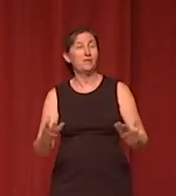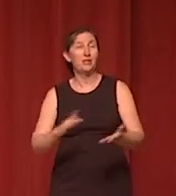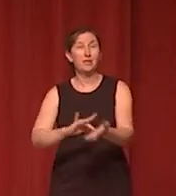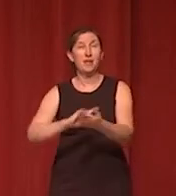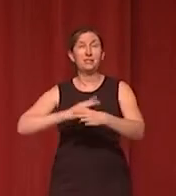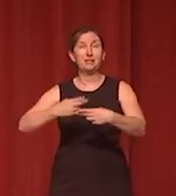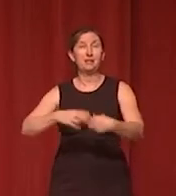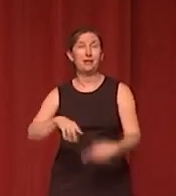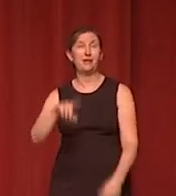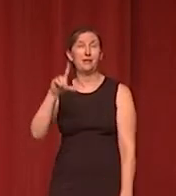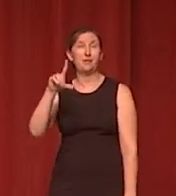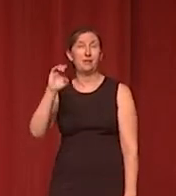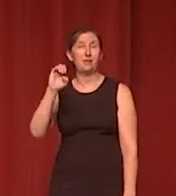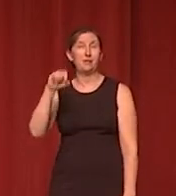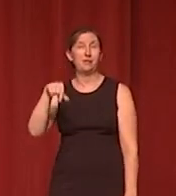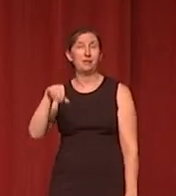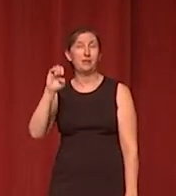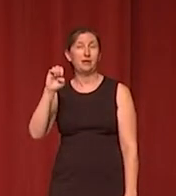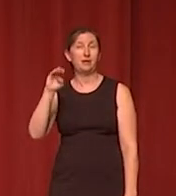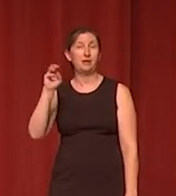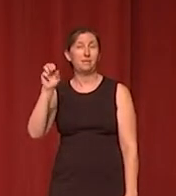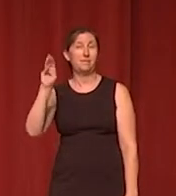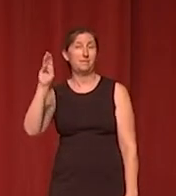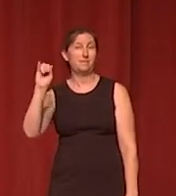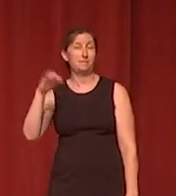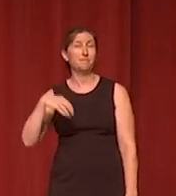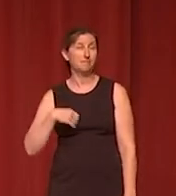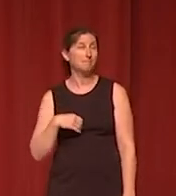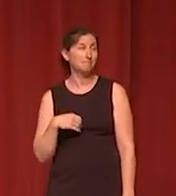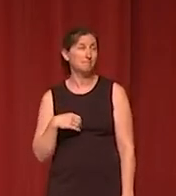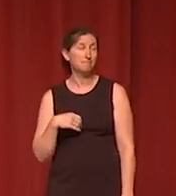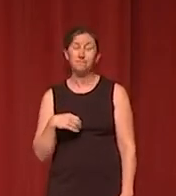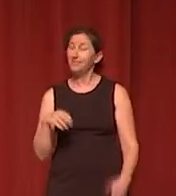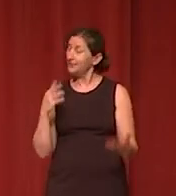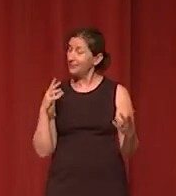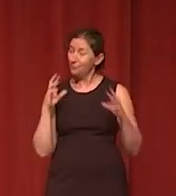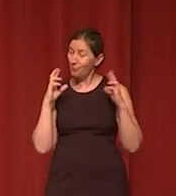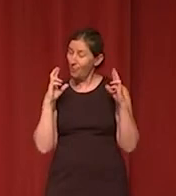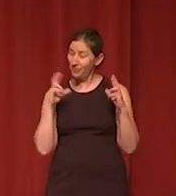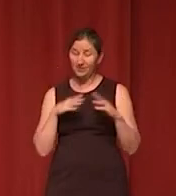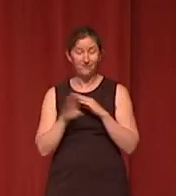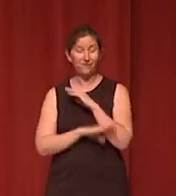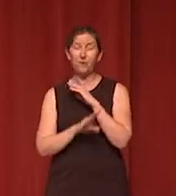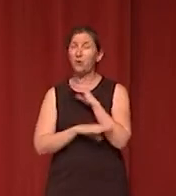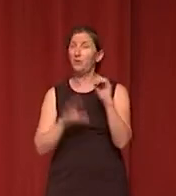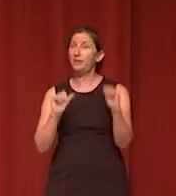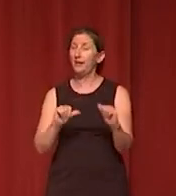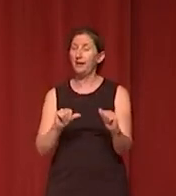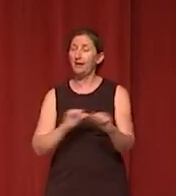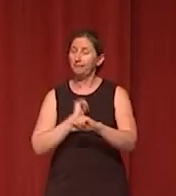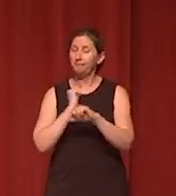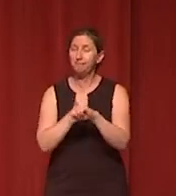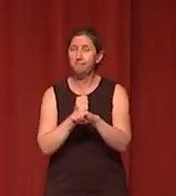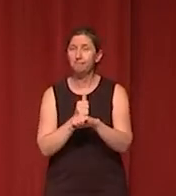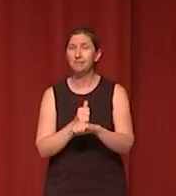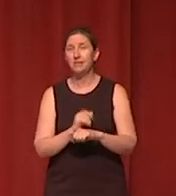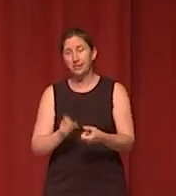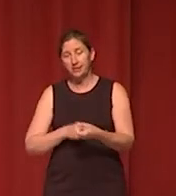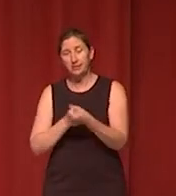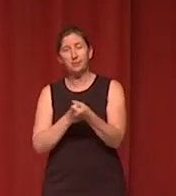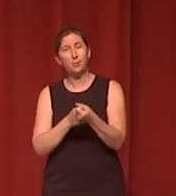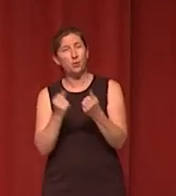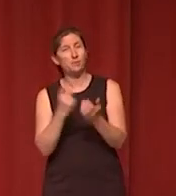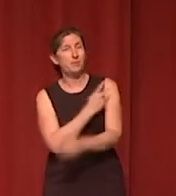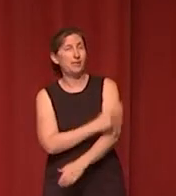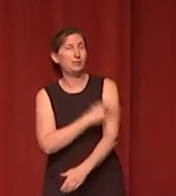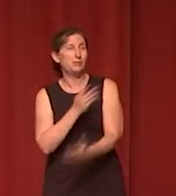things set up ahead of time so patients are ready to go and then are well supported as they get into their infusion therapy. Thank